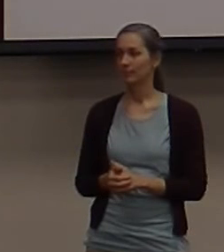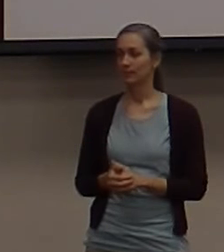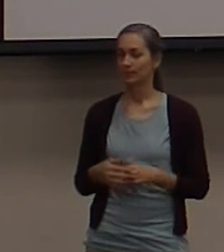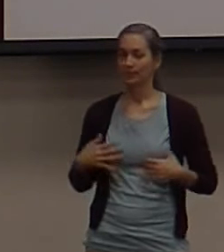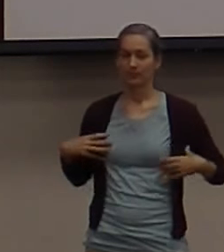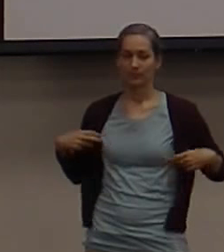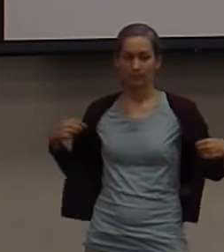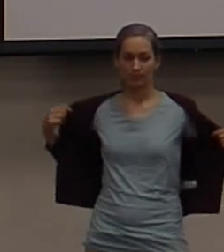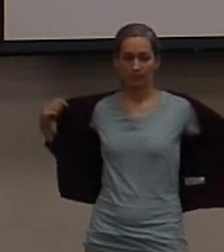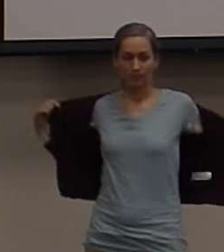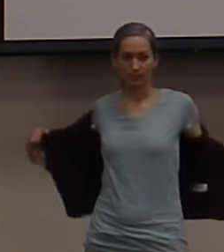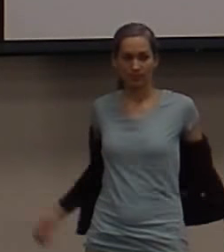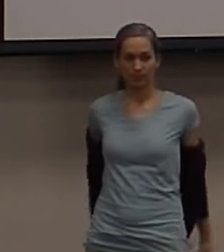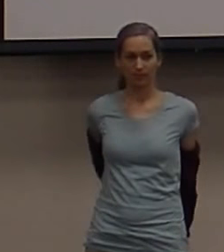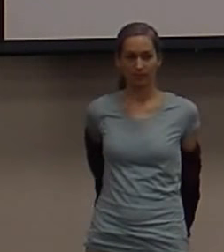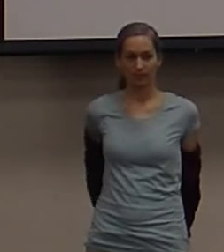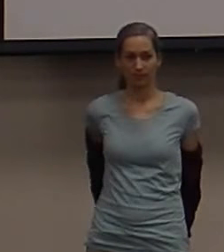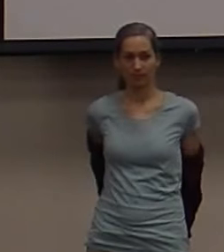Now we're going to give God the glory.